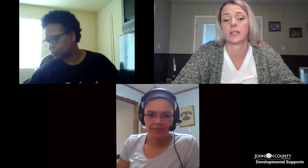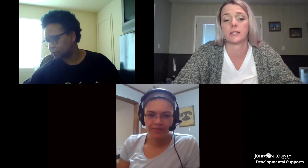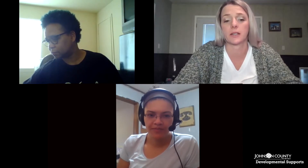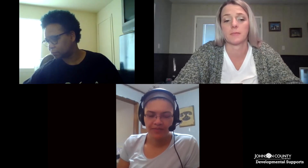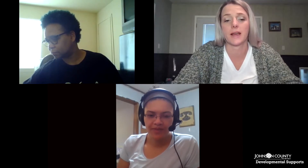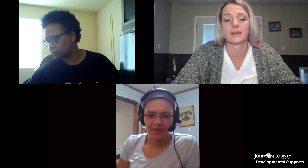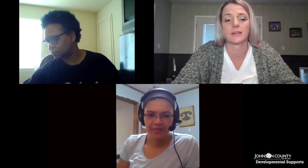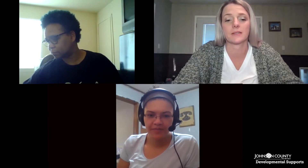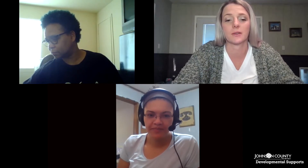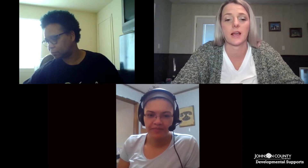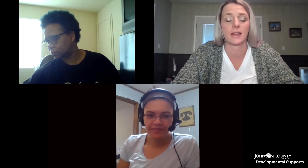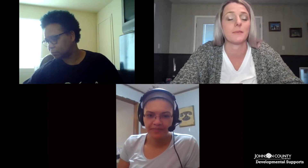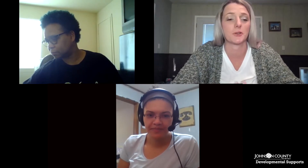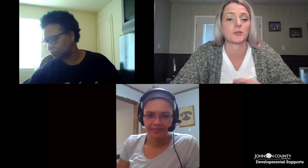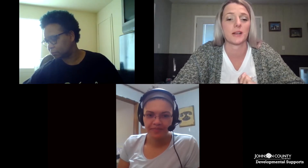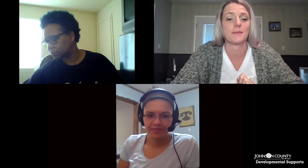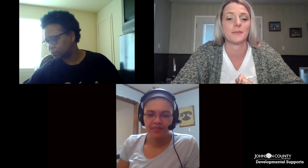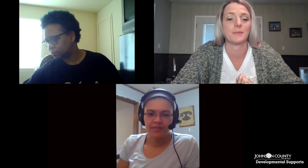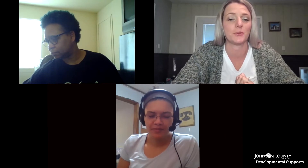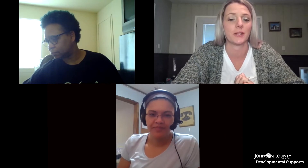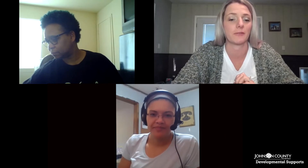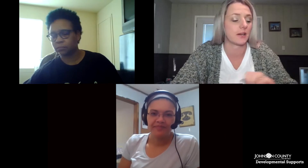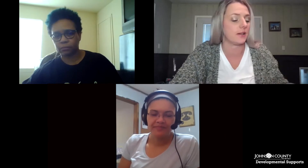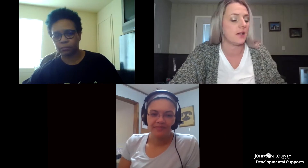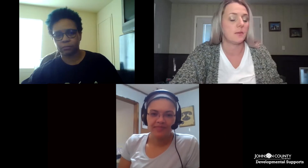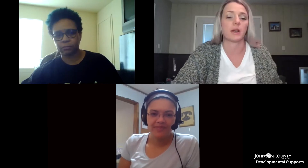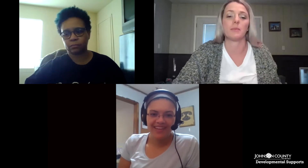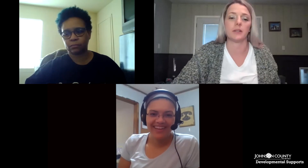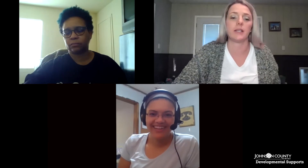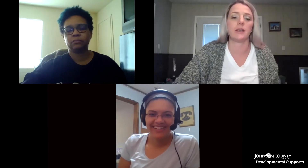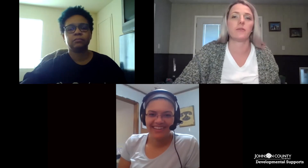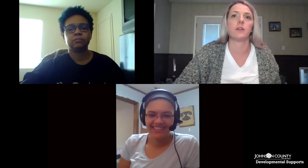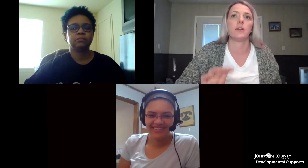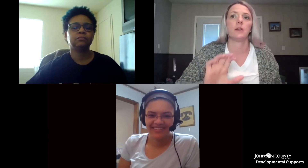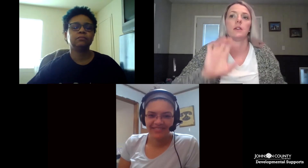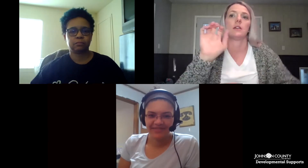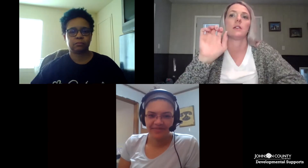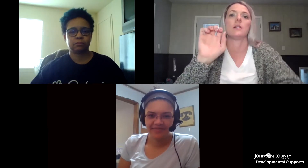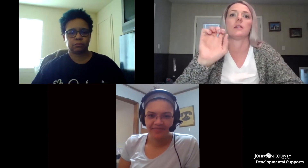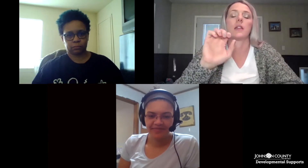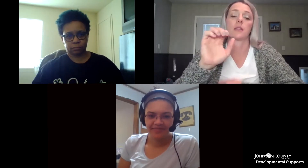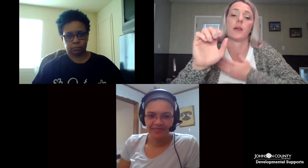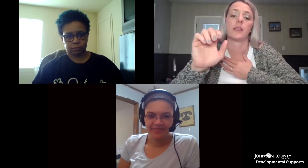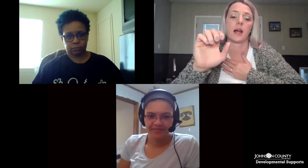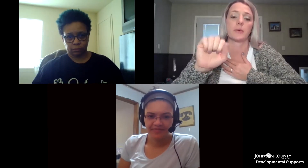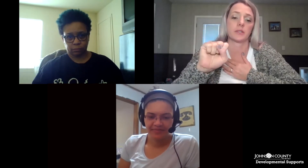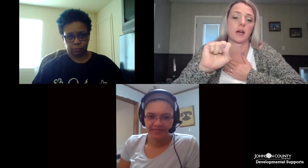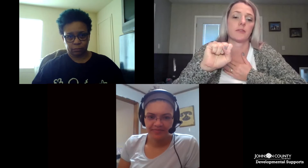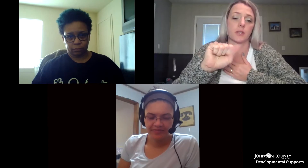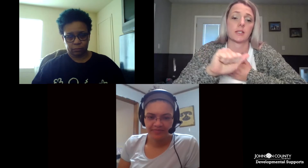Vicky to come back so that I can make sure that I'm doing it right. But I believe like the way that I was taught for the